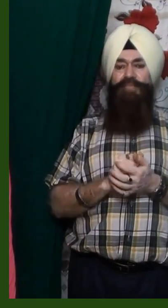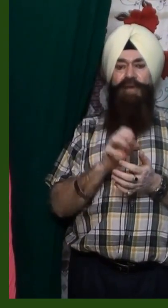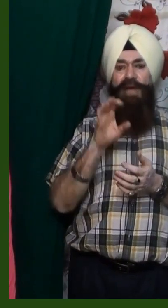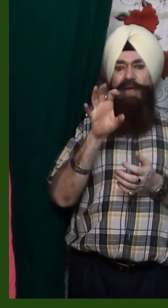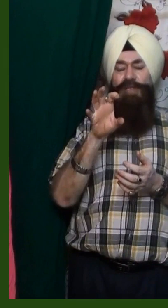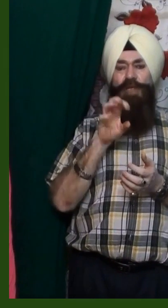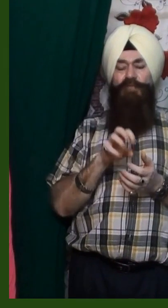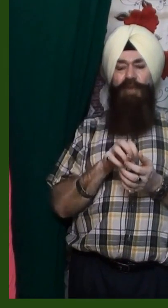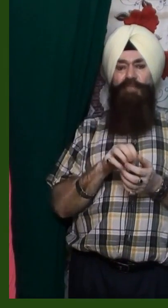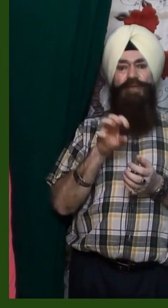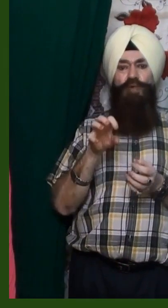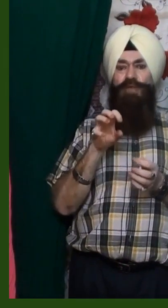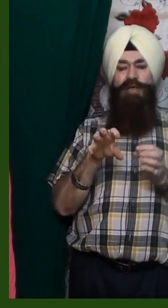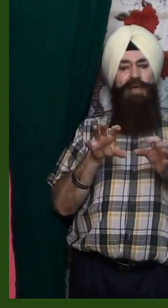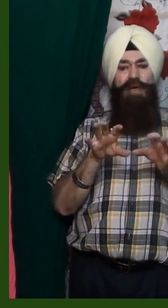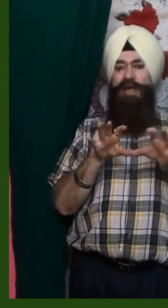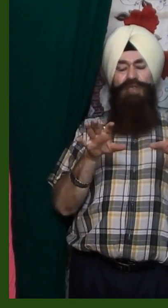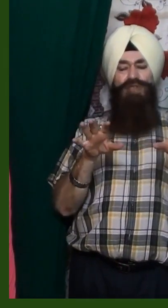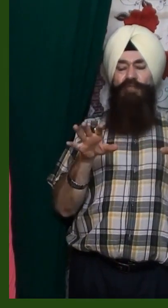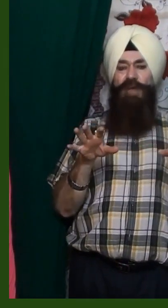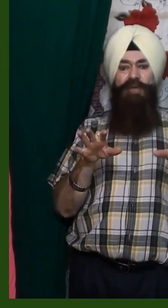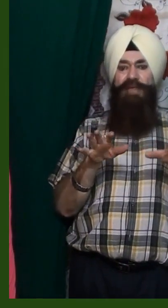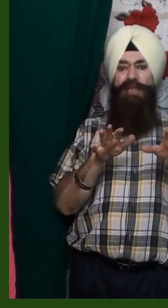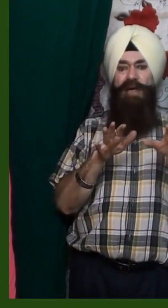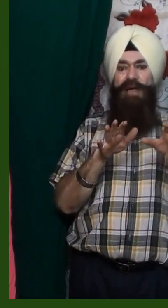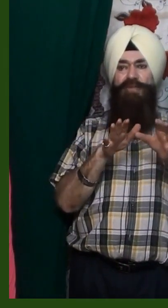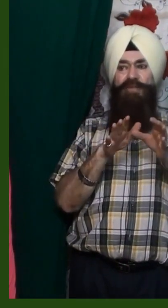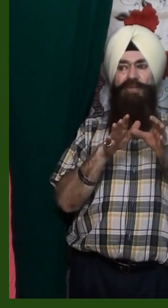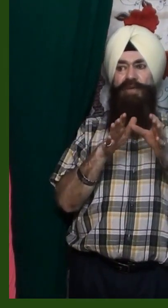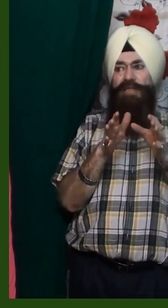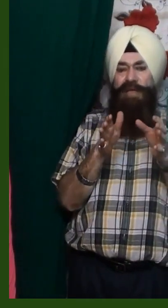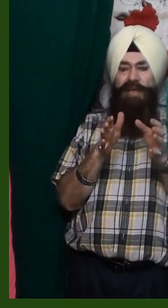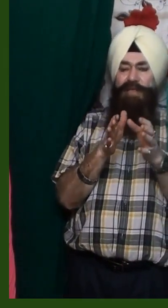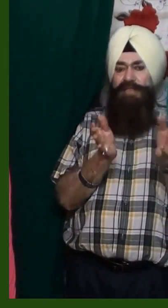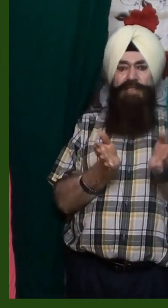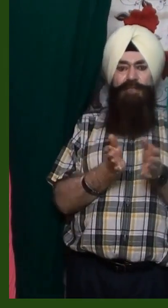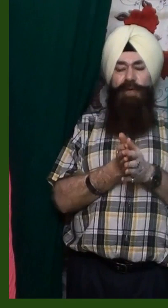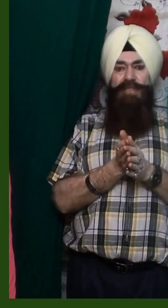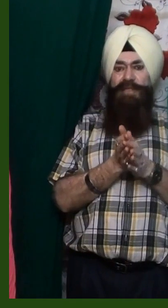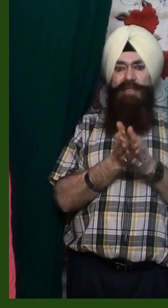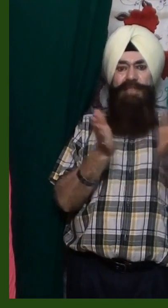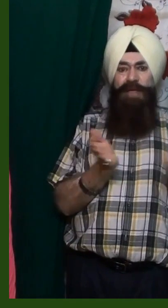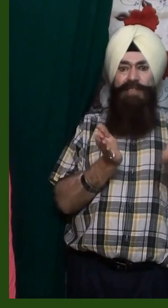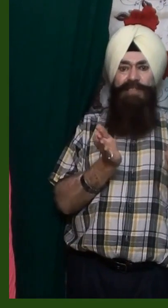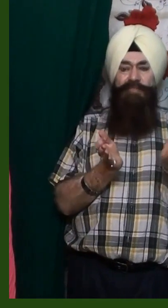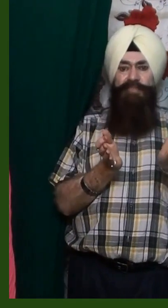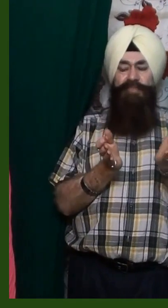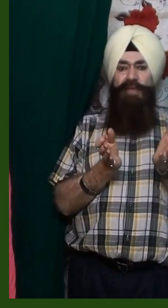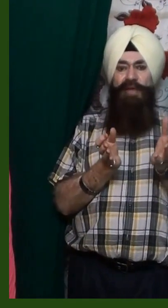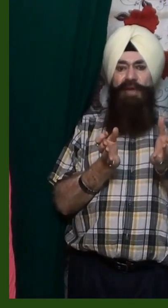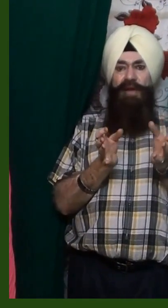remember, inertial frame is what? Inertial frame is a, you know, you can say it is a space, it is a